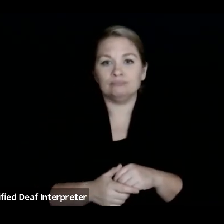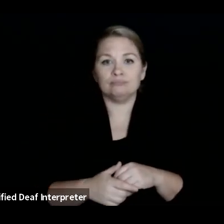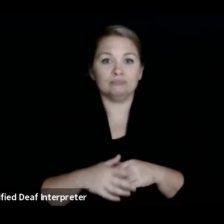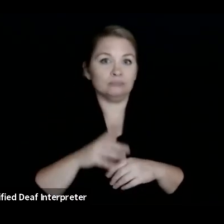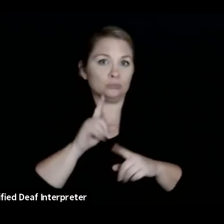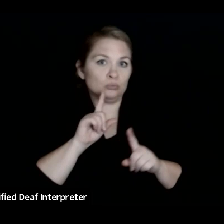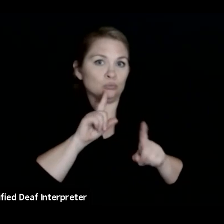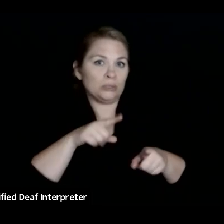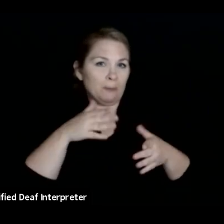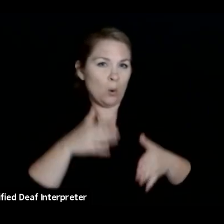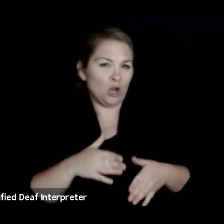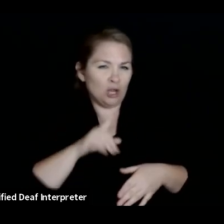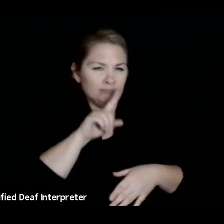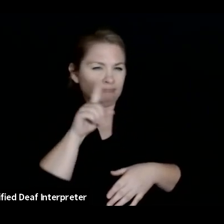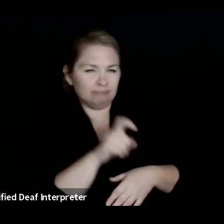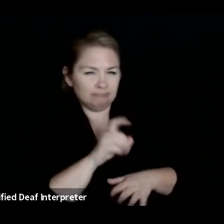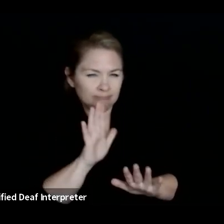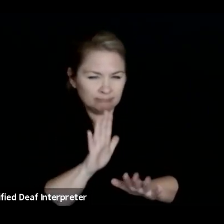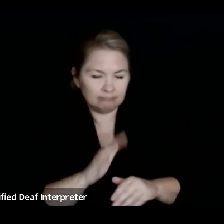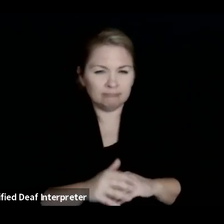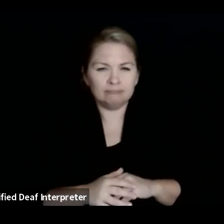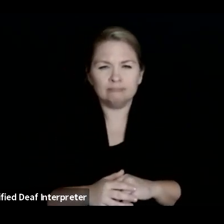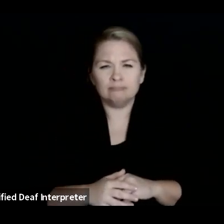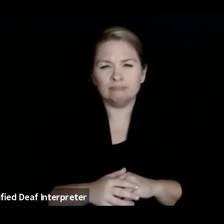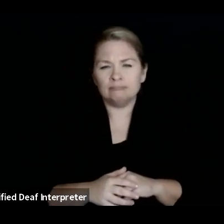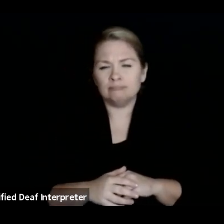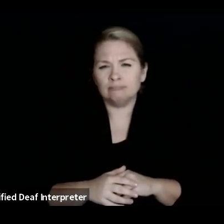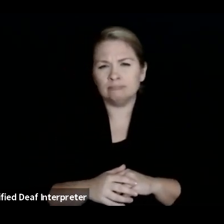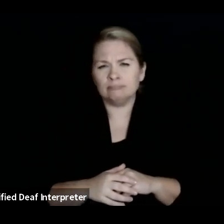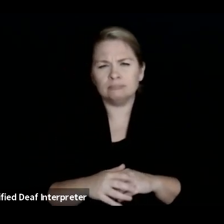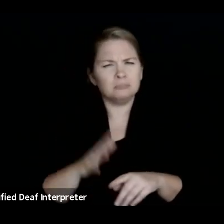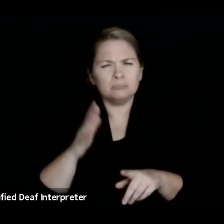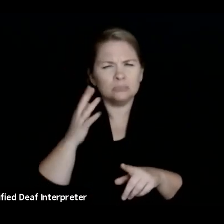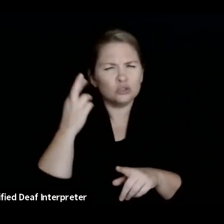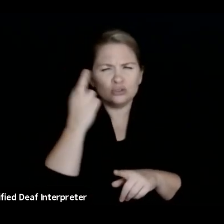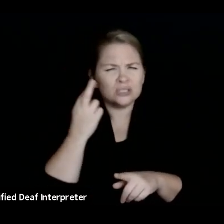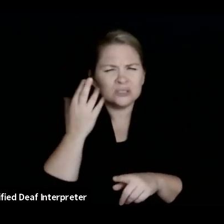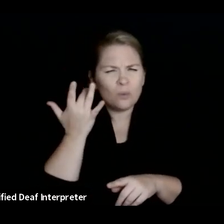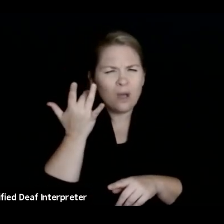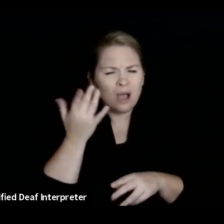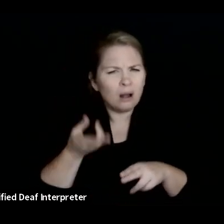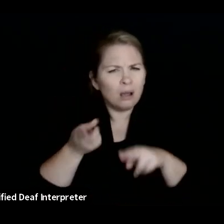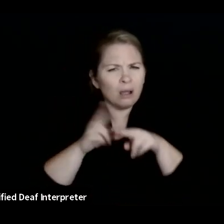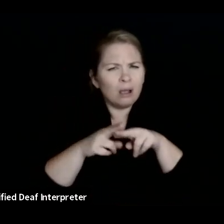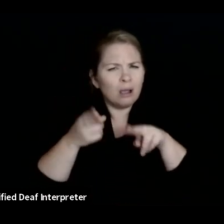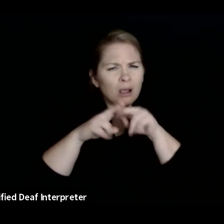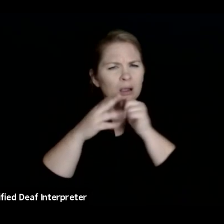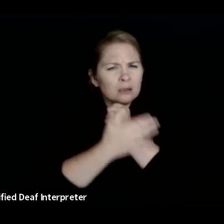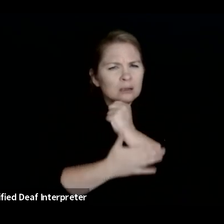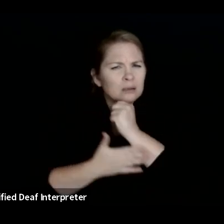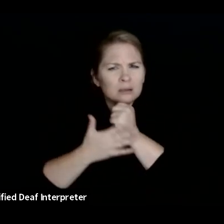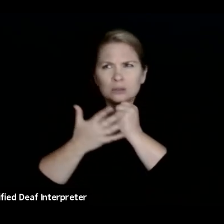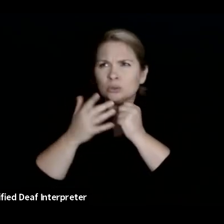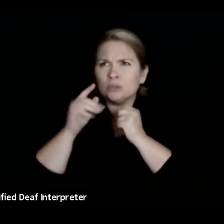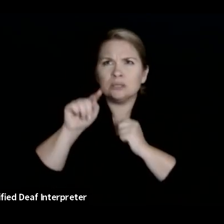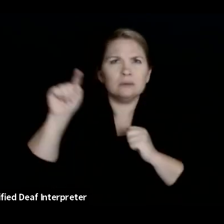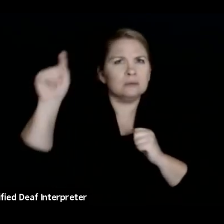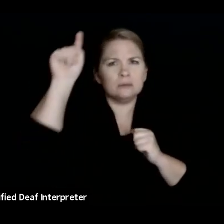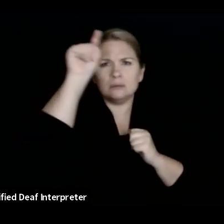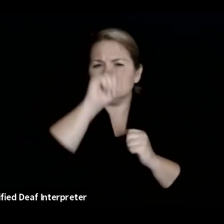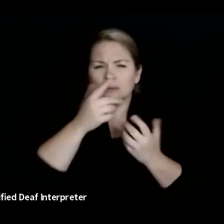lately. Do we have a sense of whether that's happening through community spread in those places, or is it is it kind of coming up with tourists and just starting